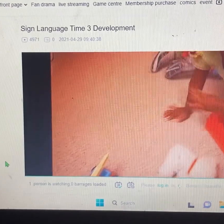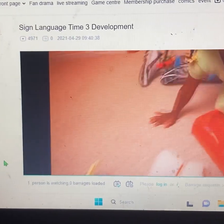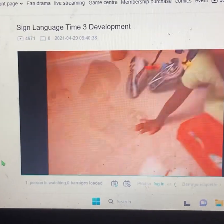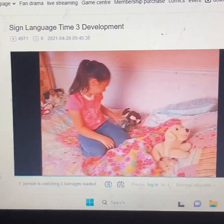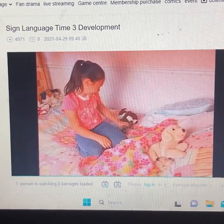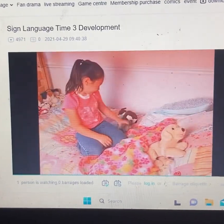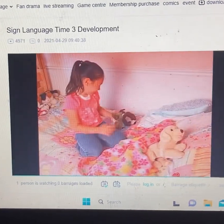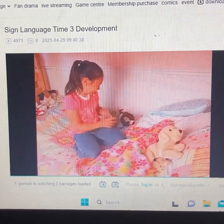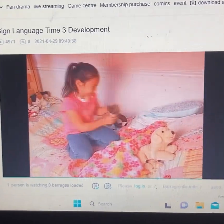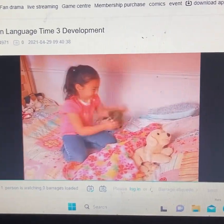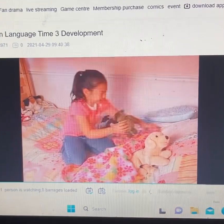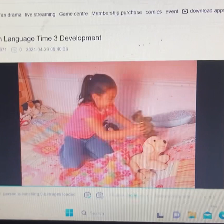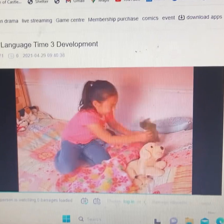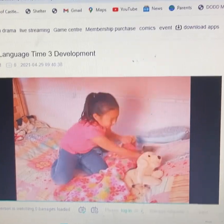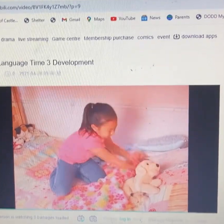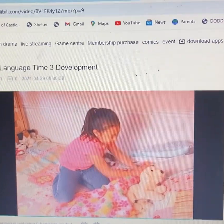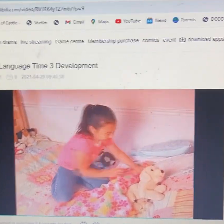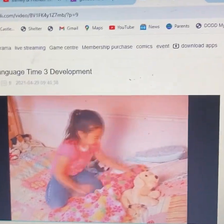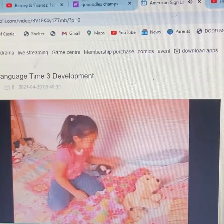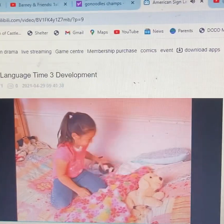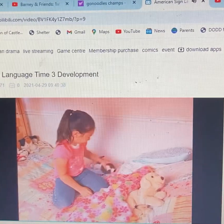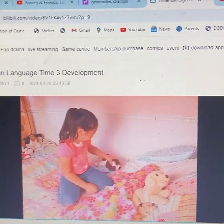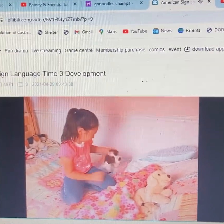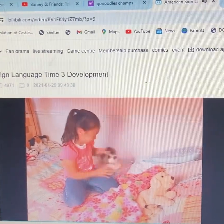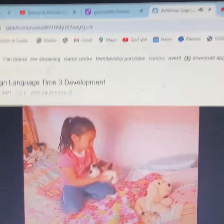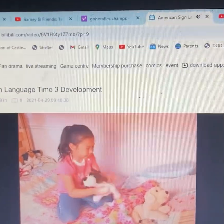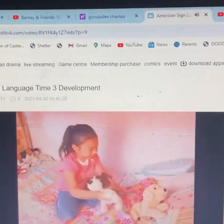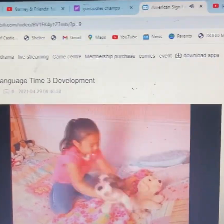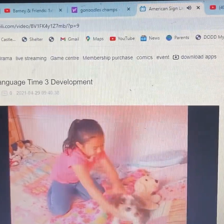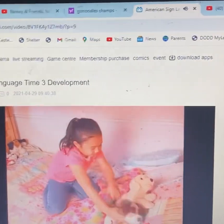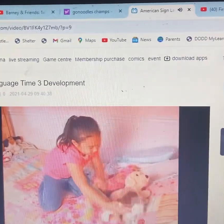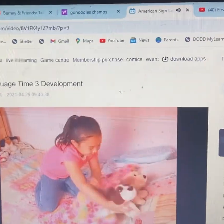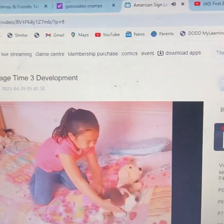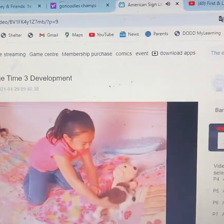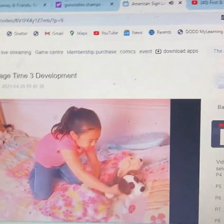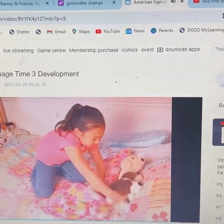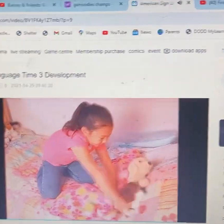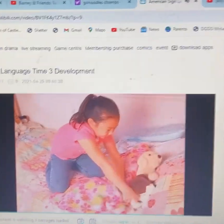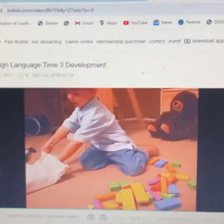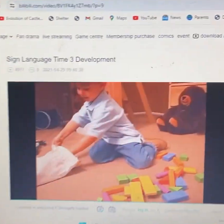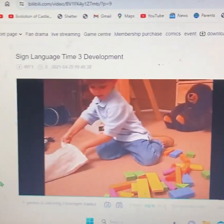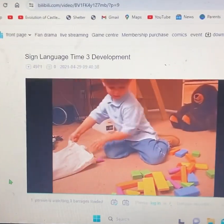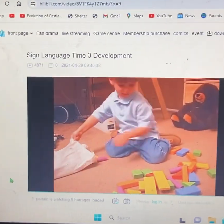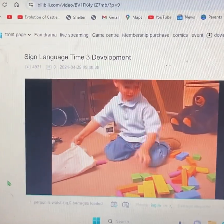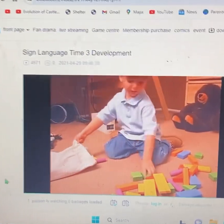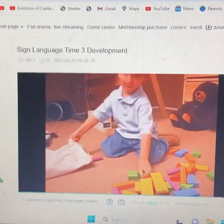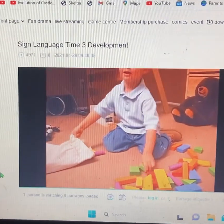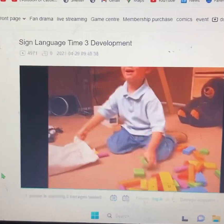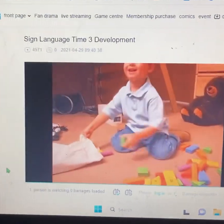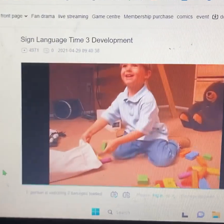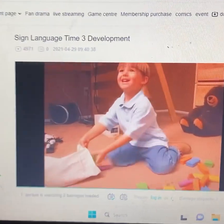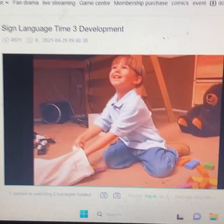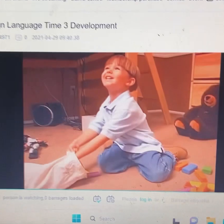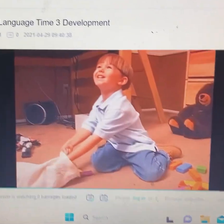My things have a right place, a place they belong. If I just put them